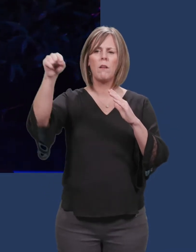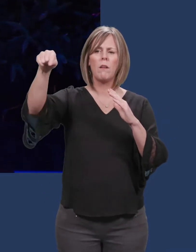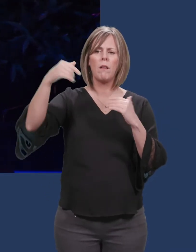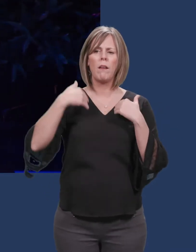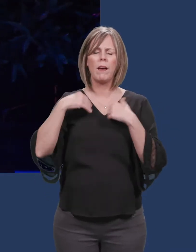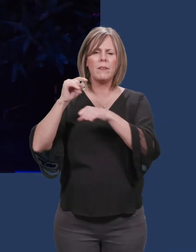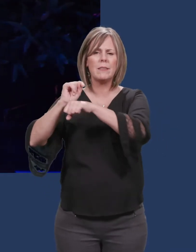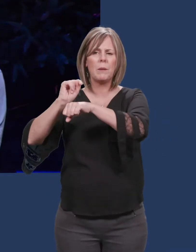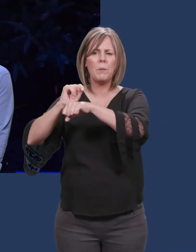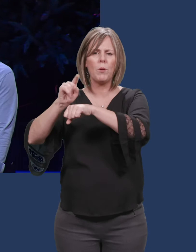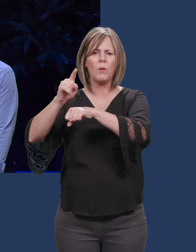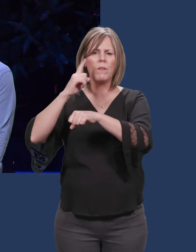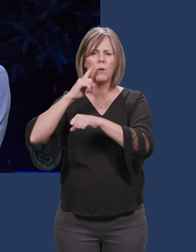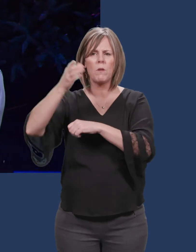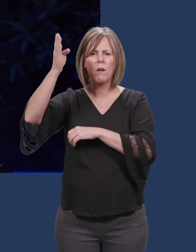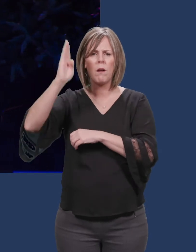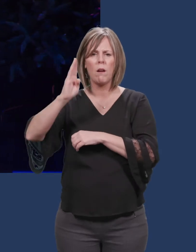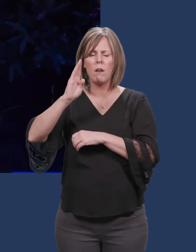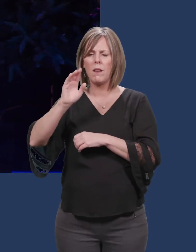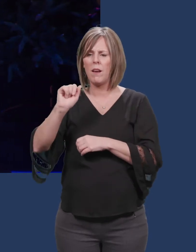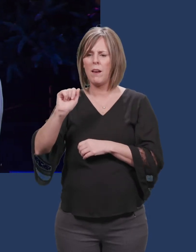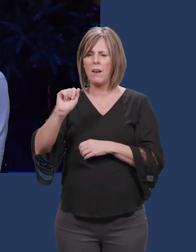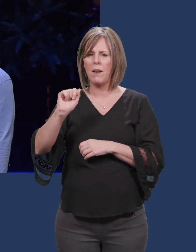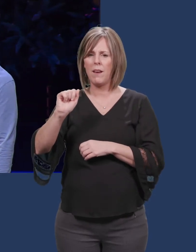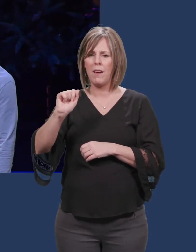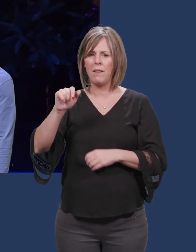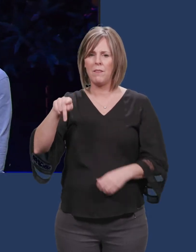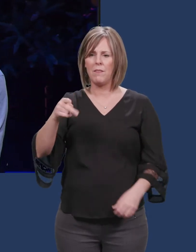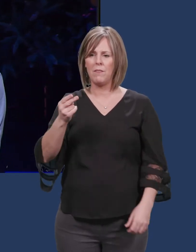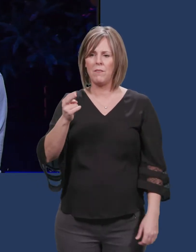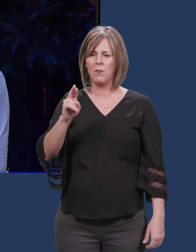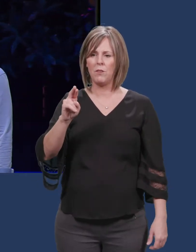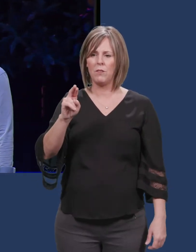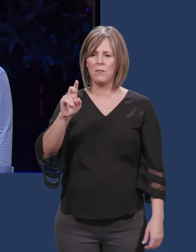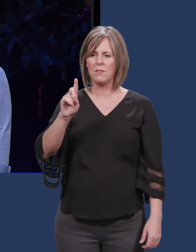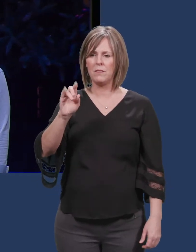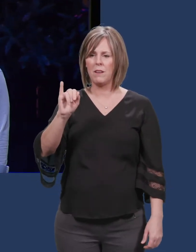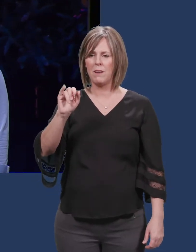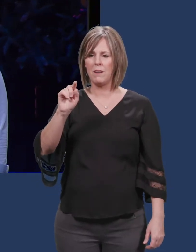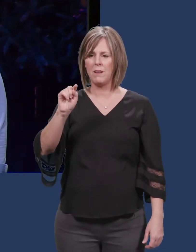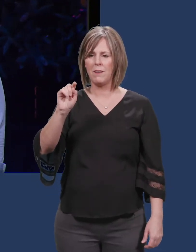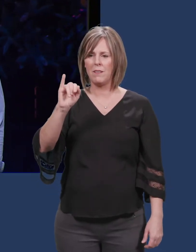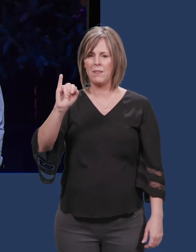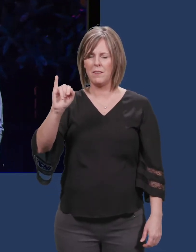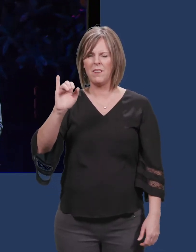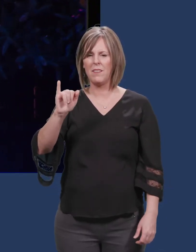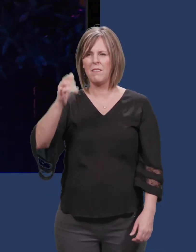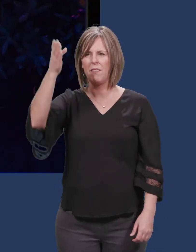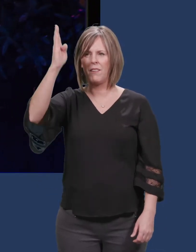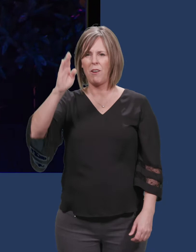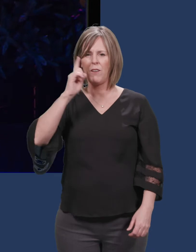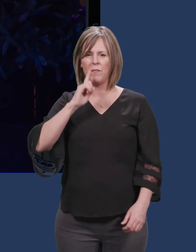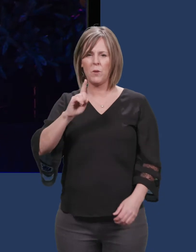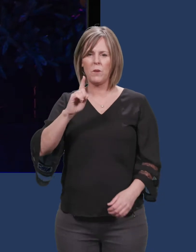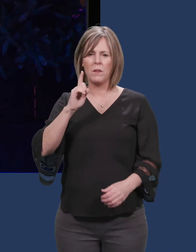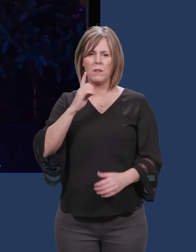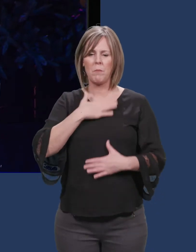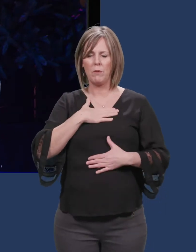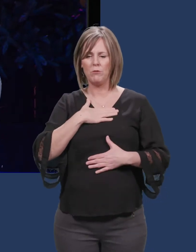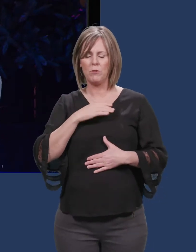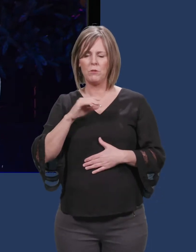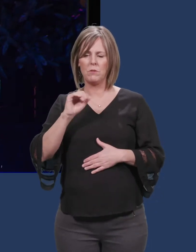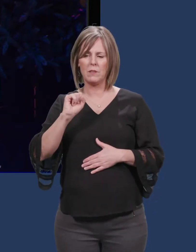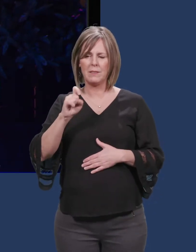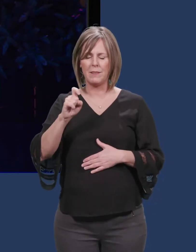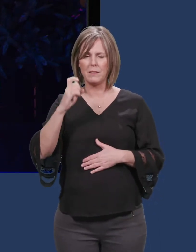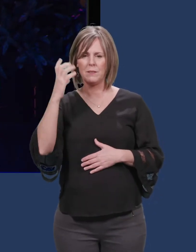Aphrodite. She was the Greek goddess of pleasure, sex, beauty. And there was even a